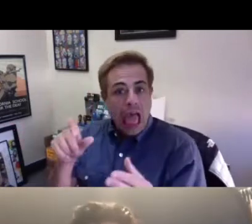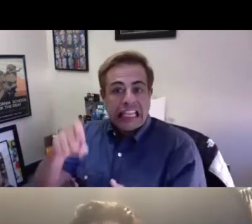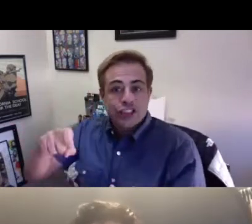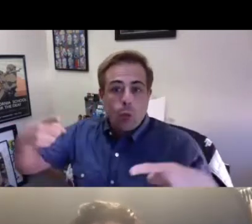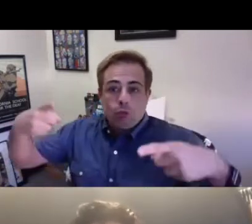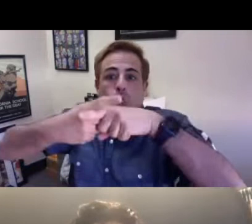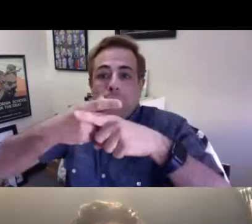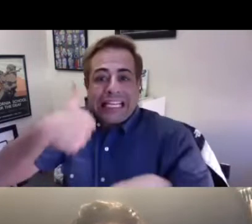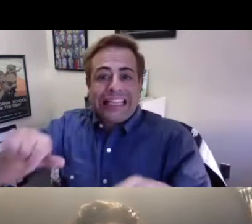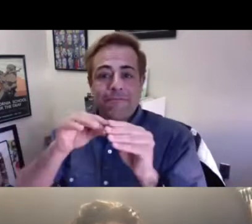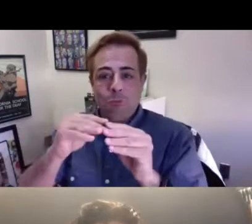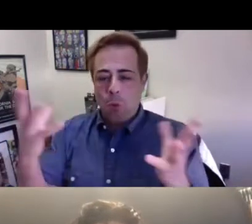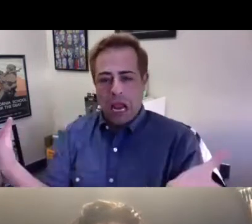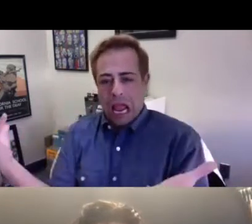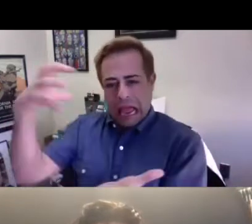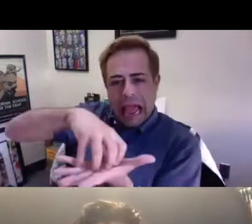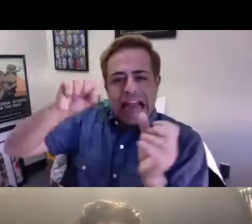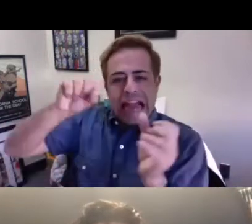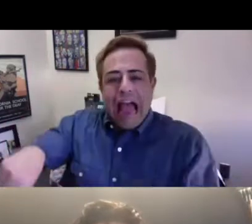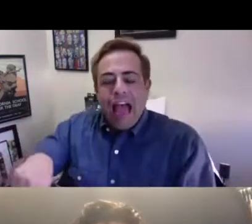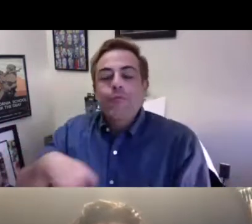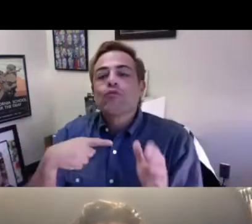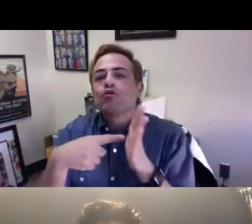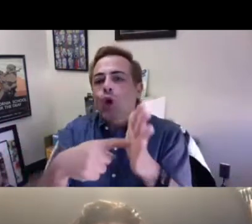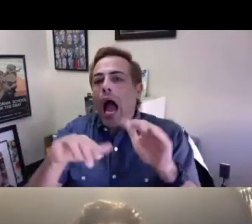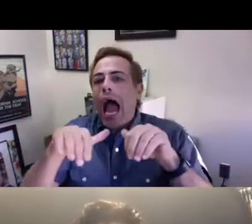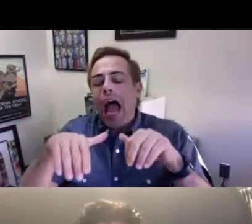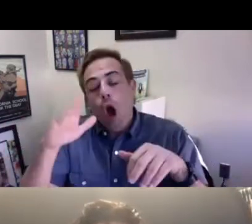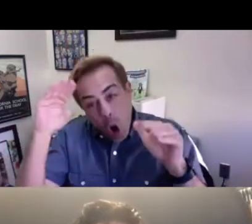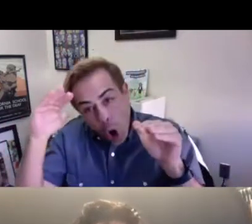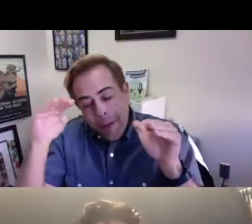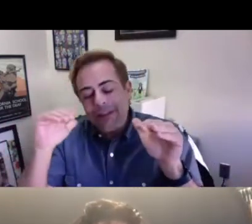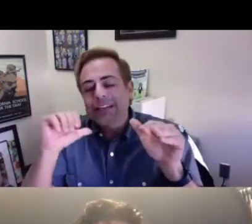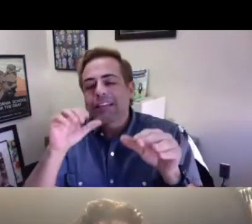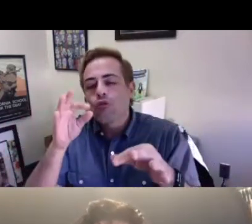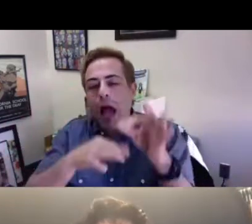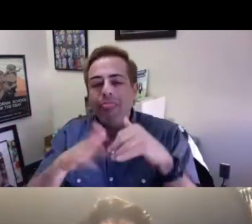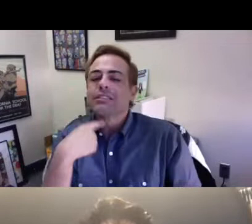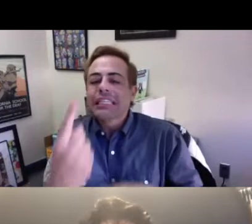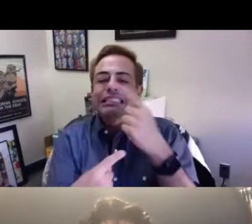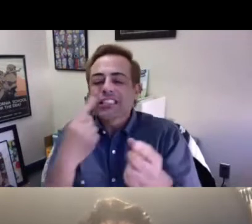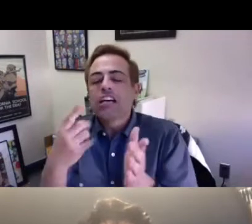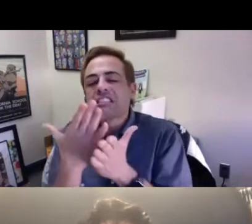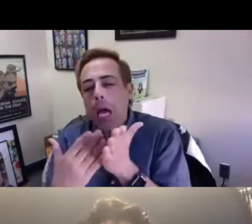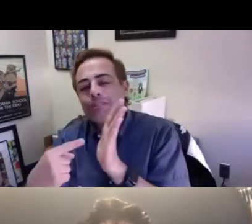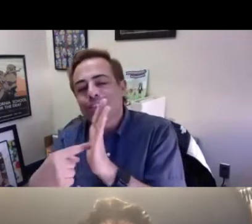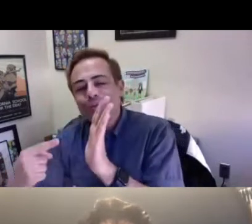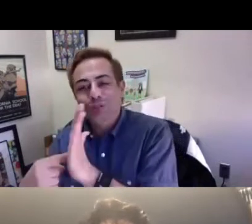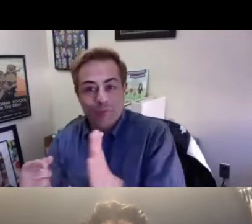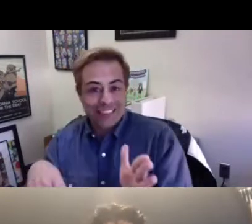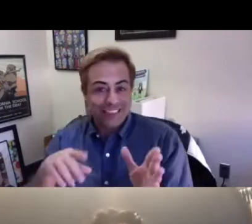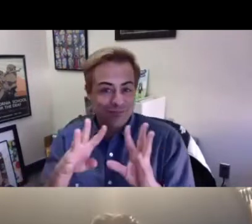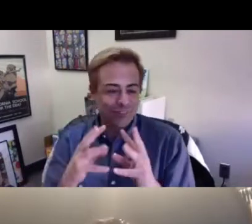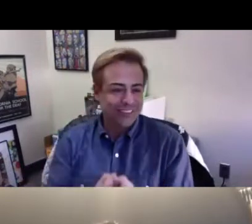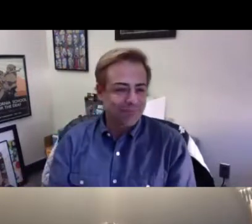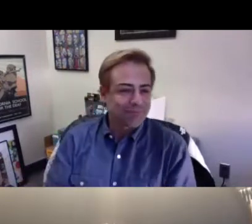preserve the our deaf ASL language. And I wanted to, hopefully, rather than just